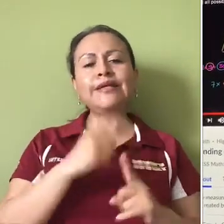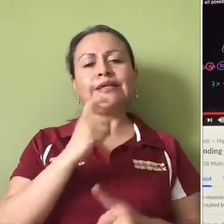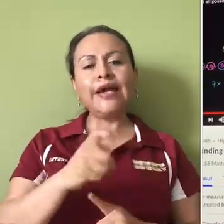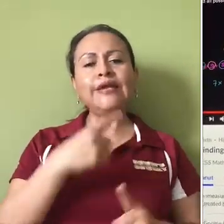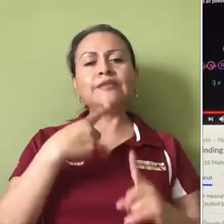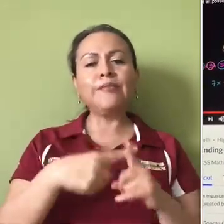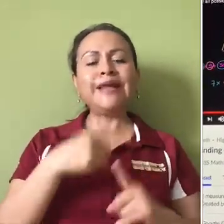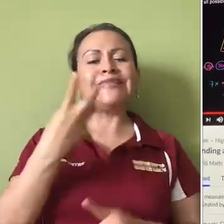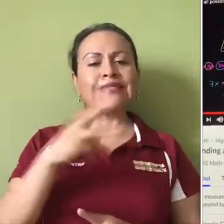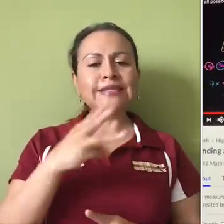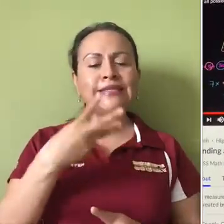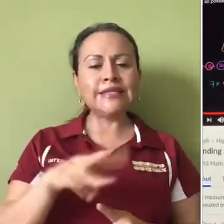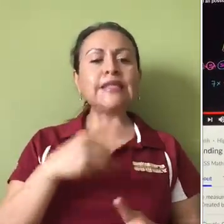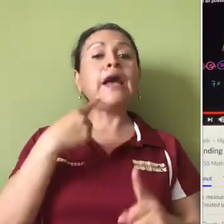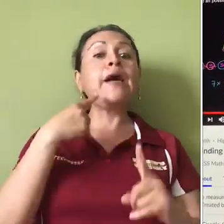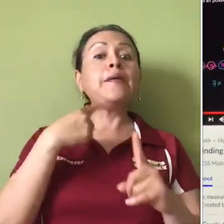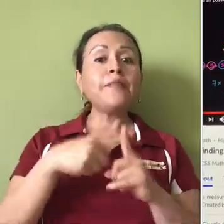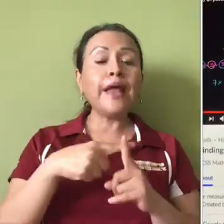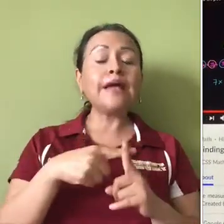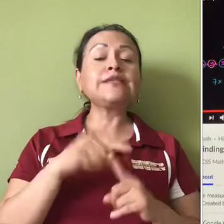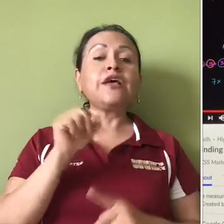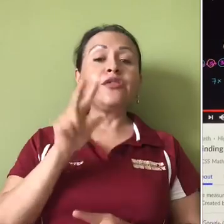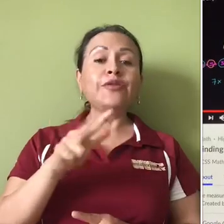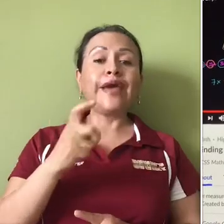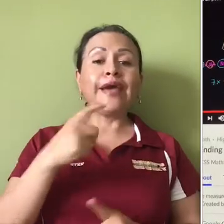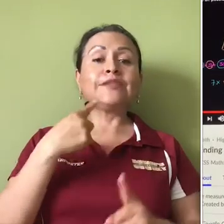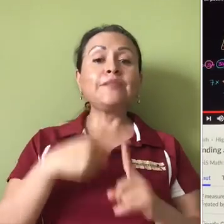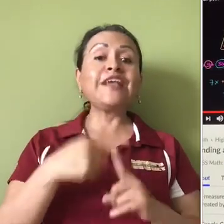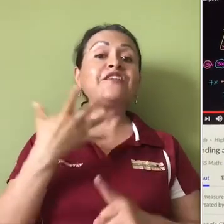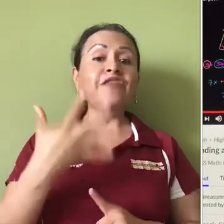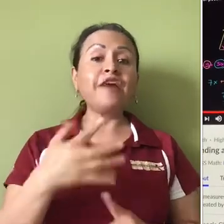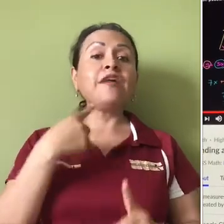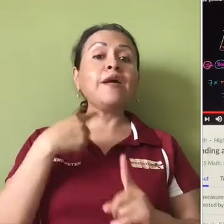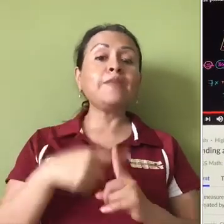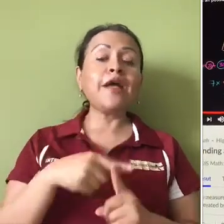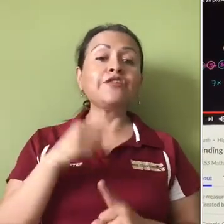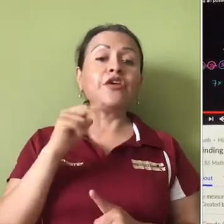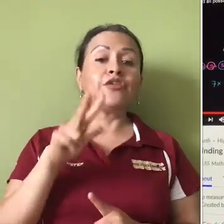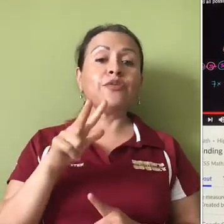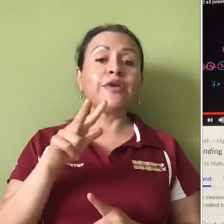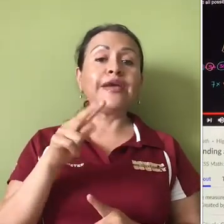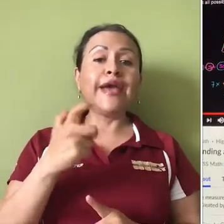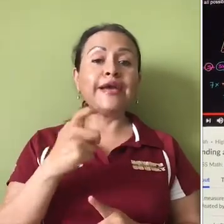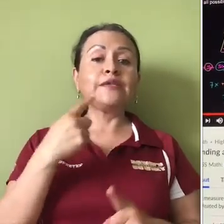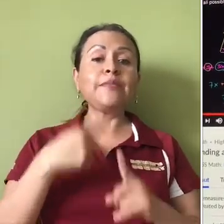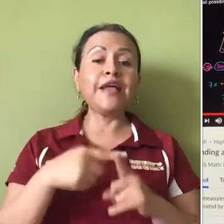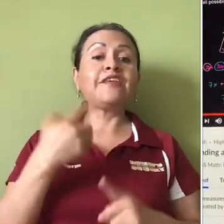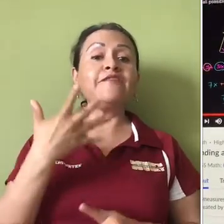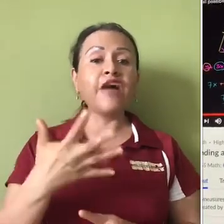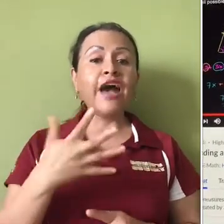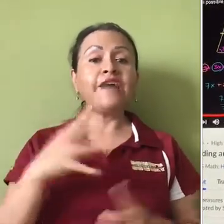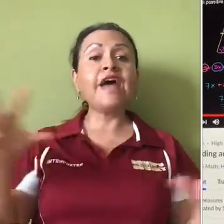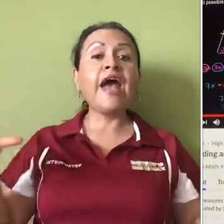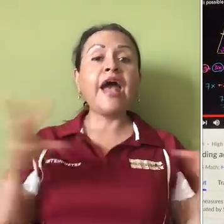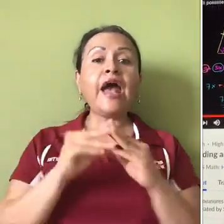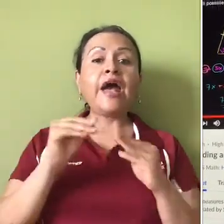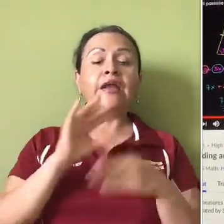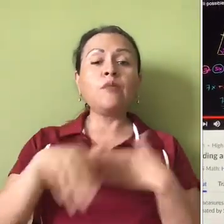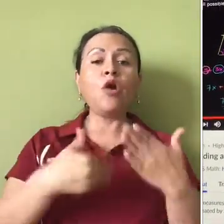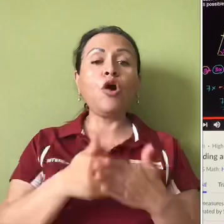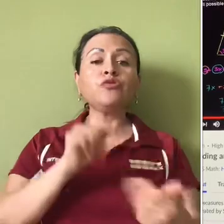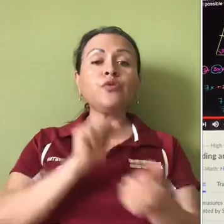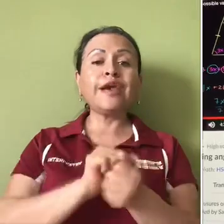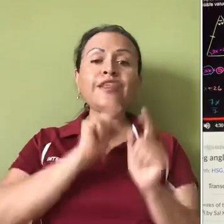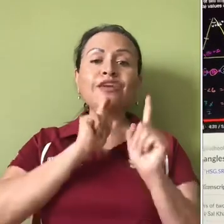plus 16 plus 3x plus 5 plus 3x plus 5. When you add them all together, you're going to